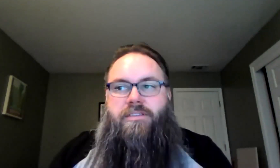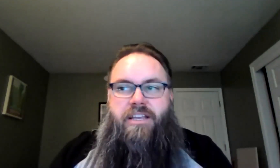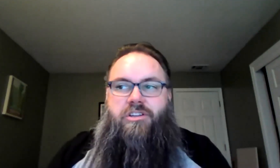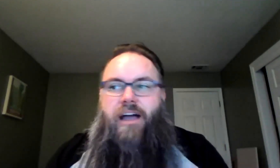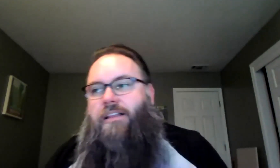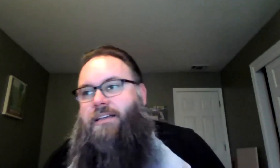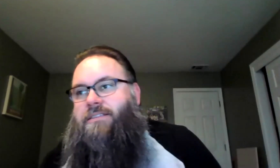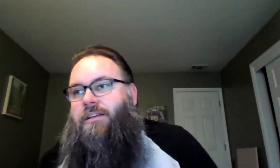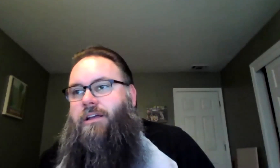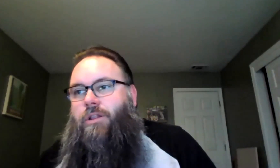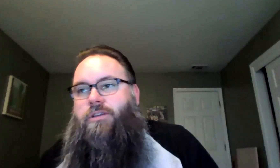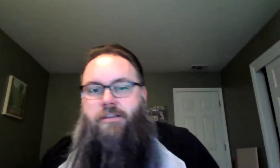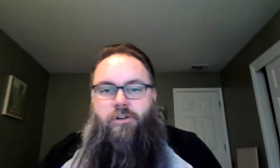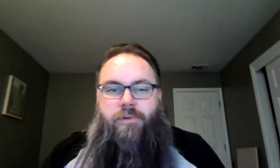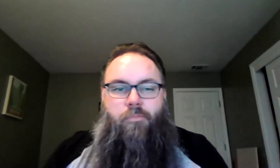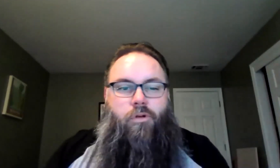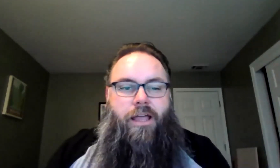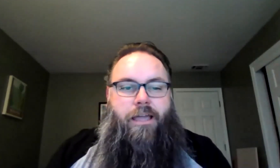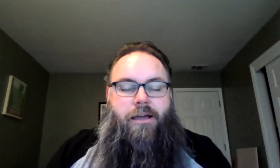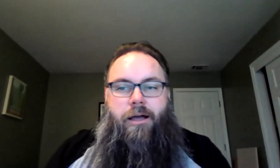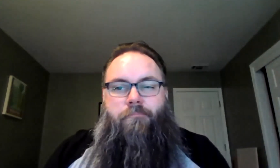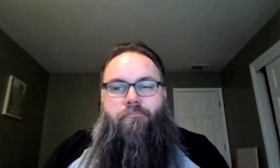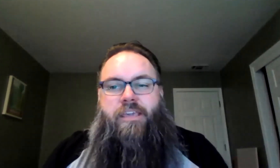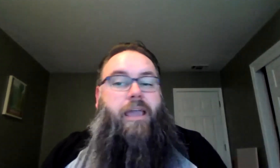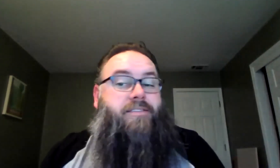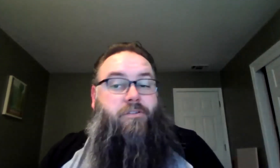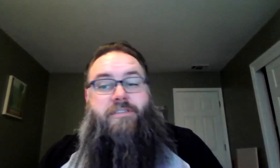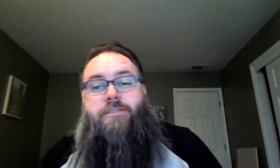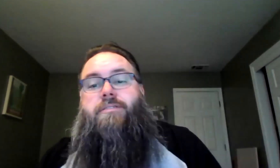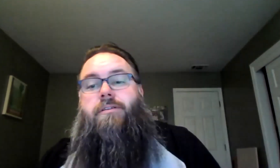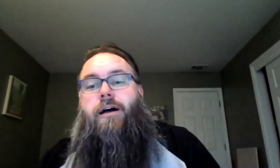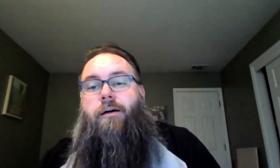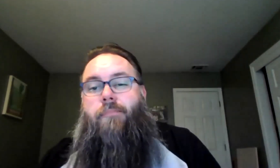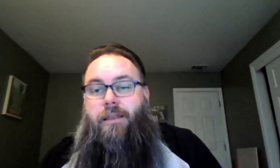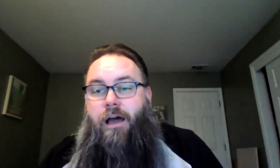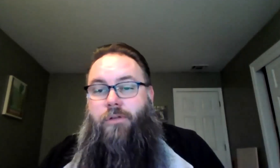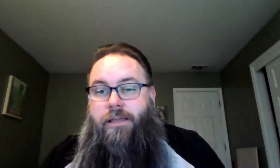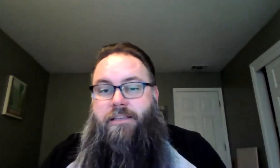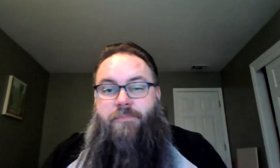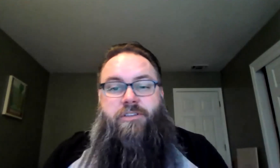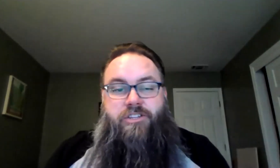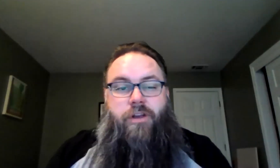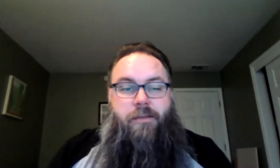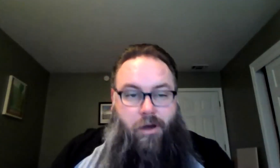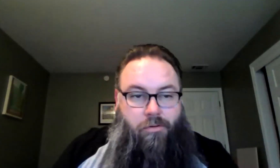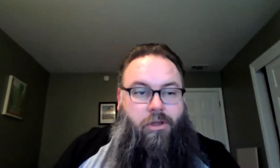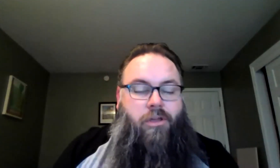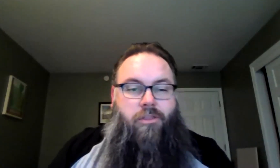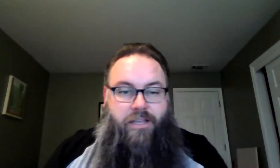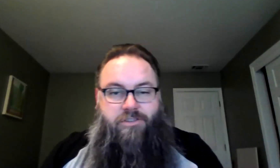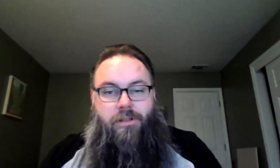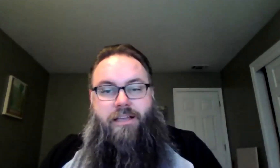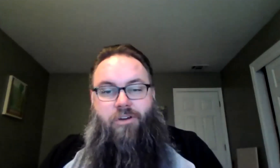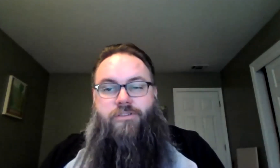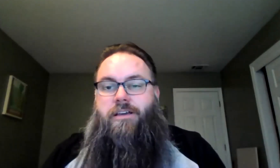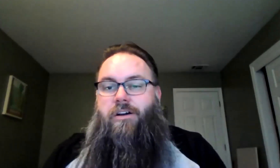some utilization of ILS looks a little bit more like PA services and not really as much of a training model